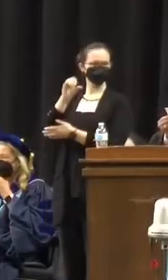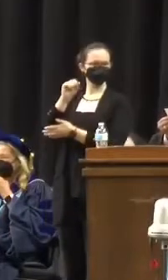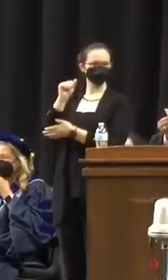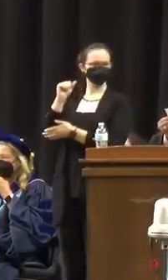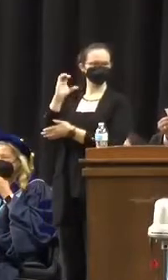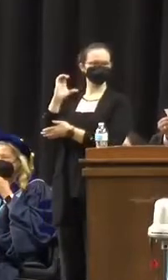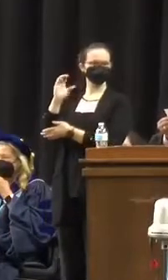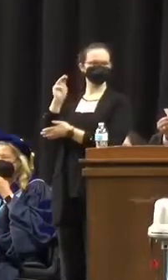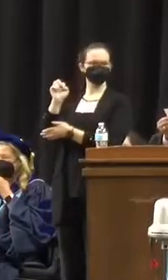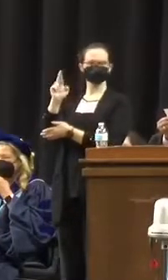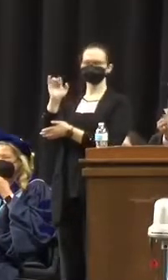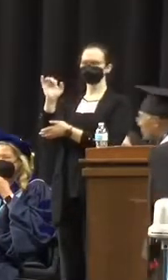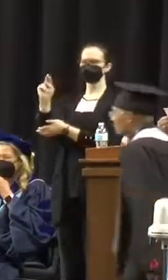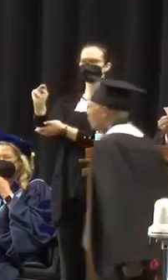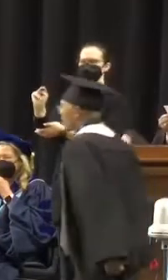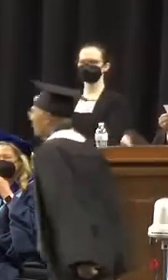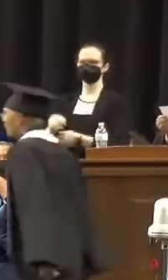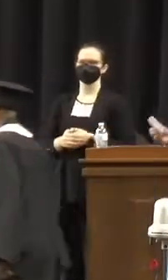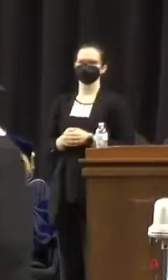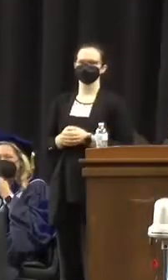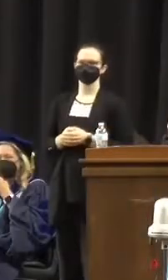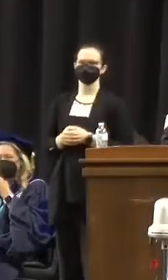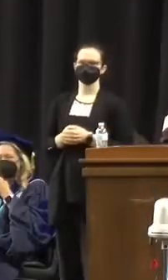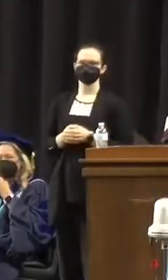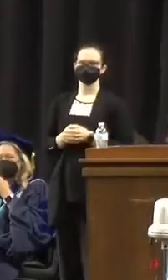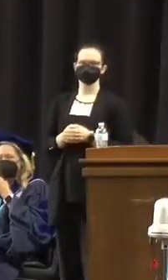Isaac Ismael Marin.